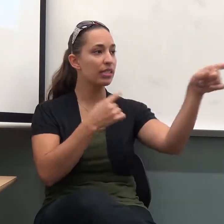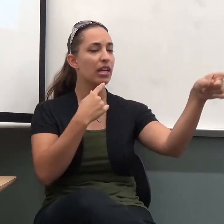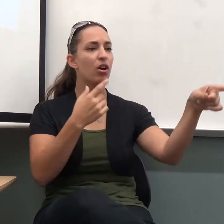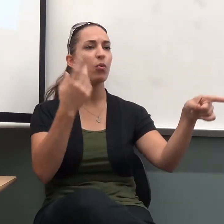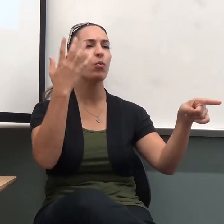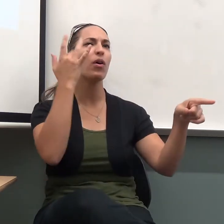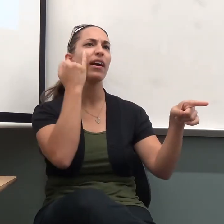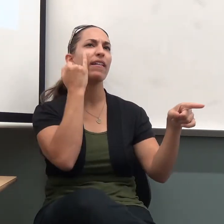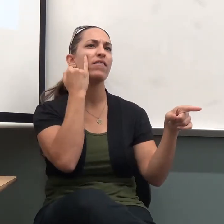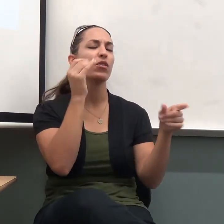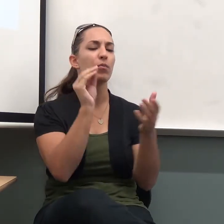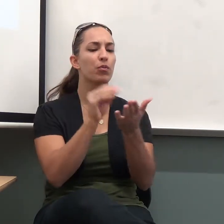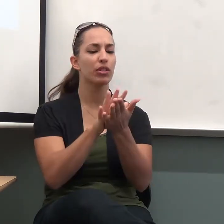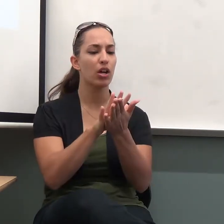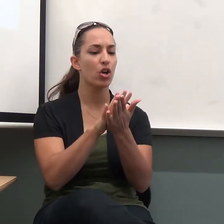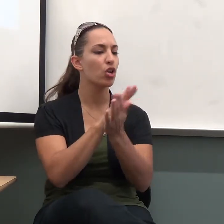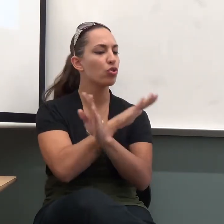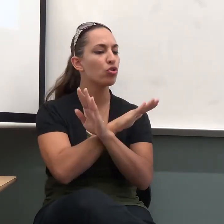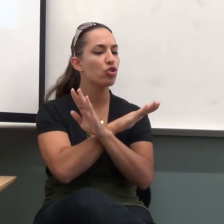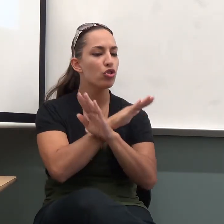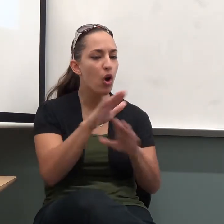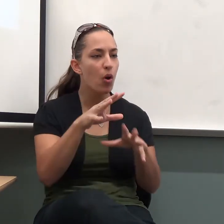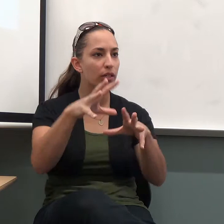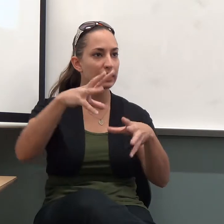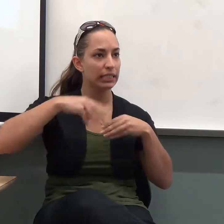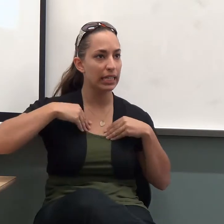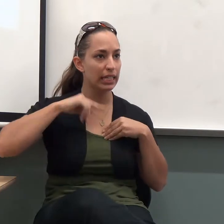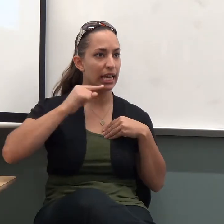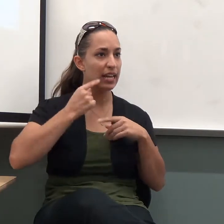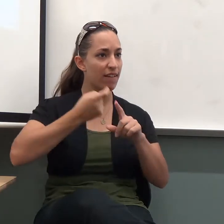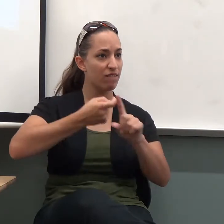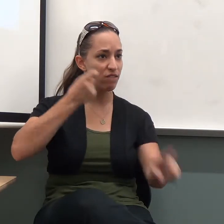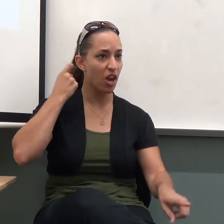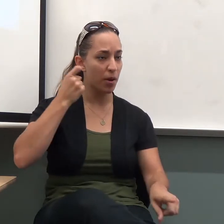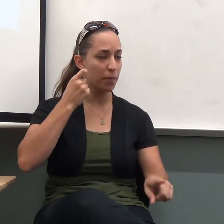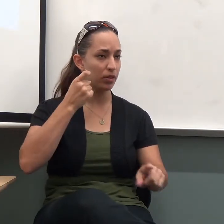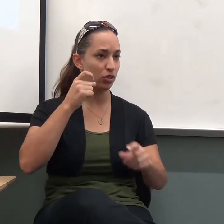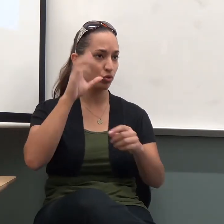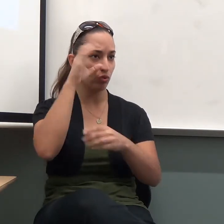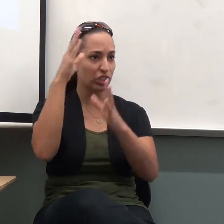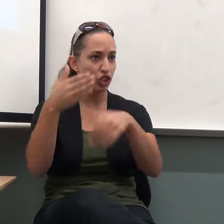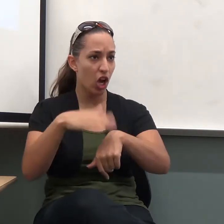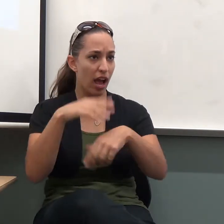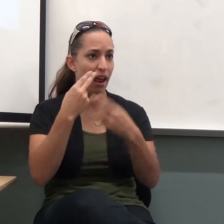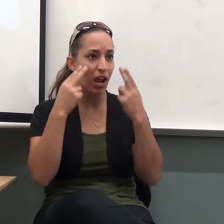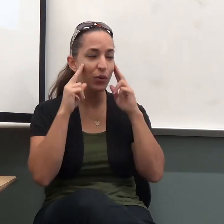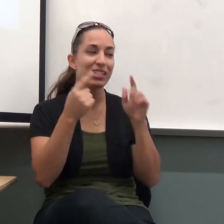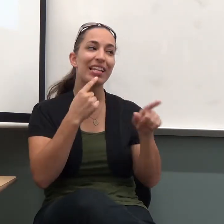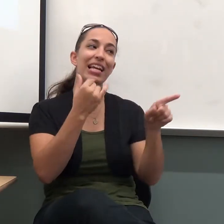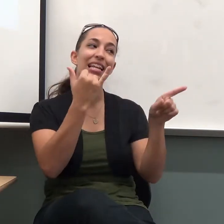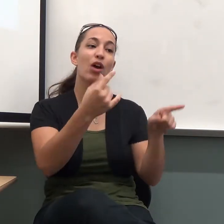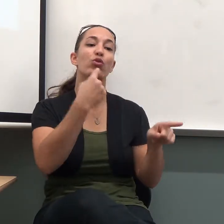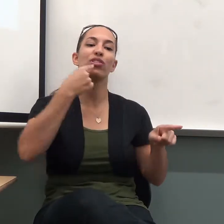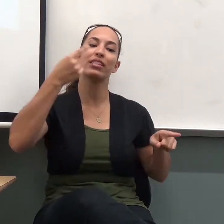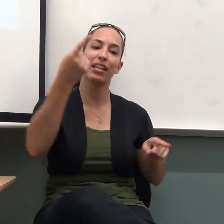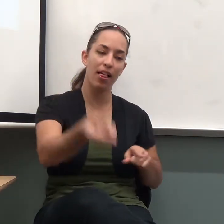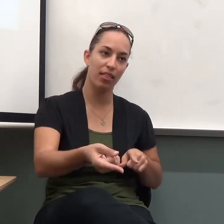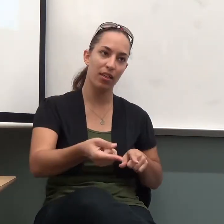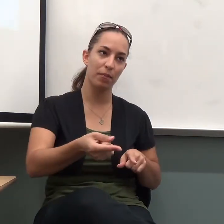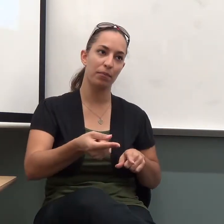don't take candy from strangers? Now you're making a statement towards someone, which is not really the purpose of our sentence. We